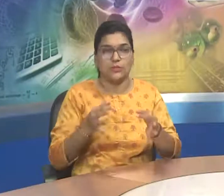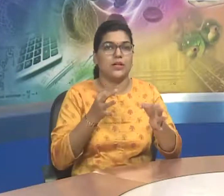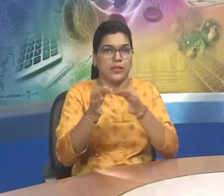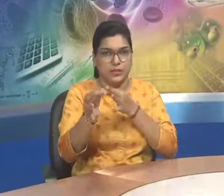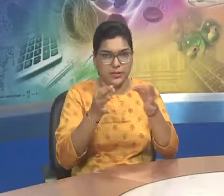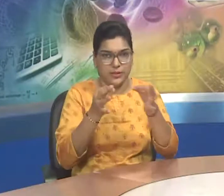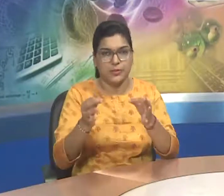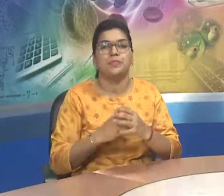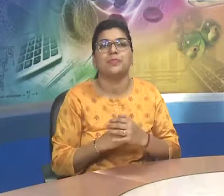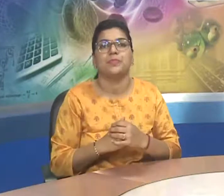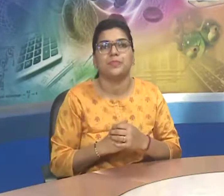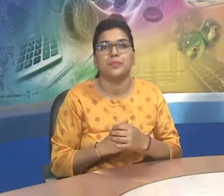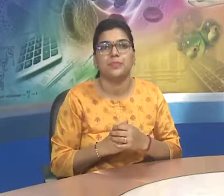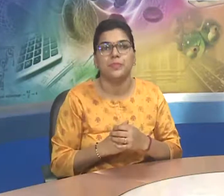Now let's start with the chapter.